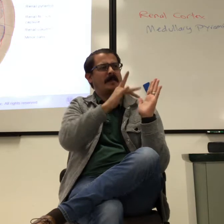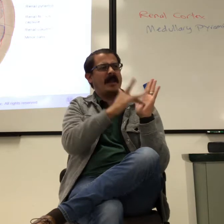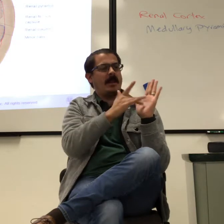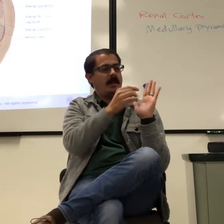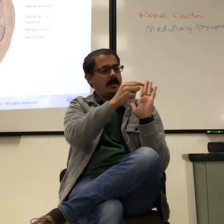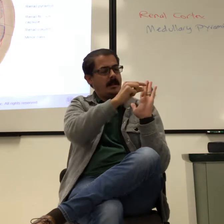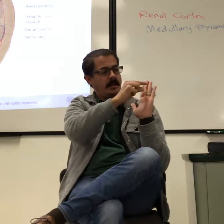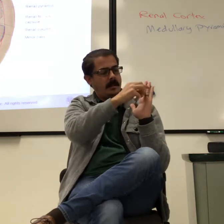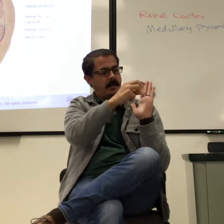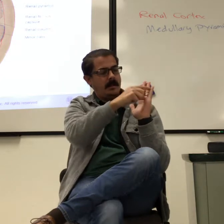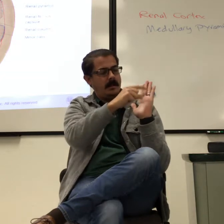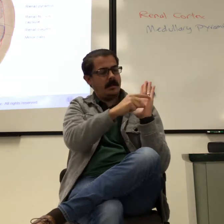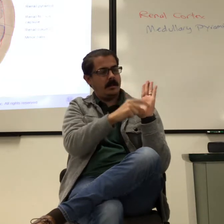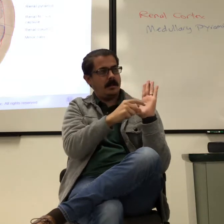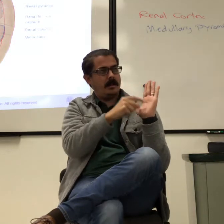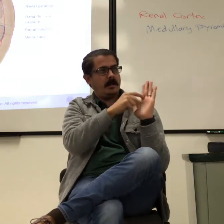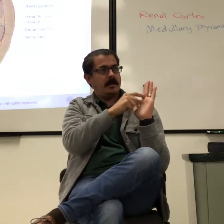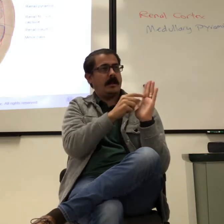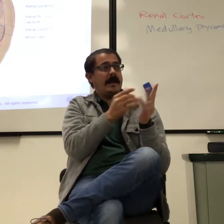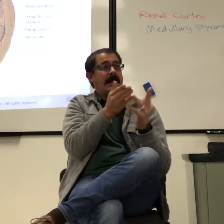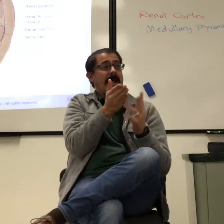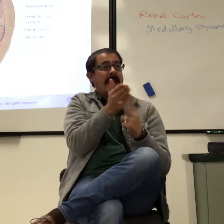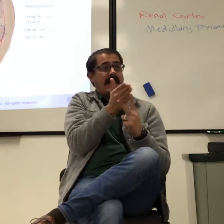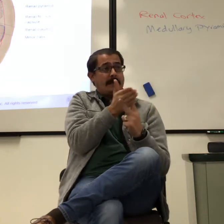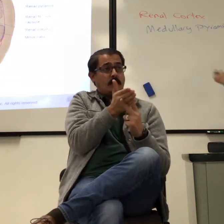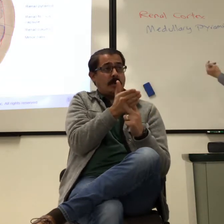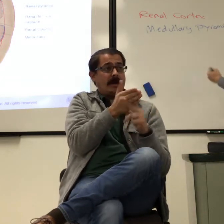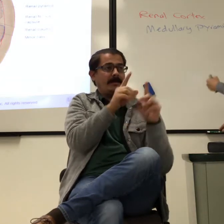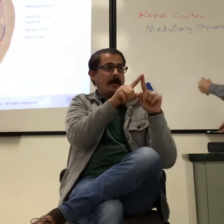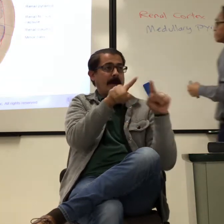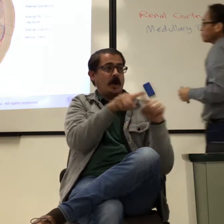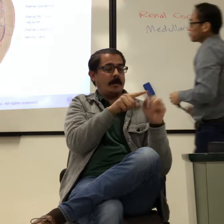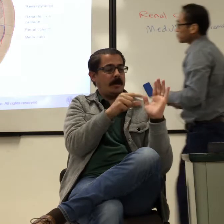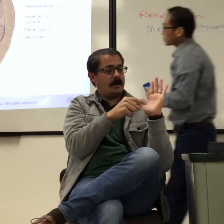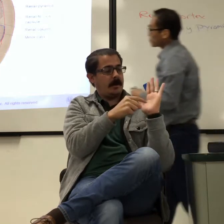the pyramids are these regions of,